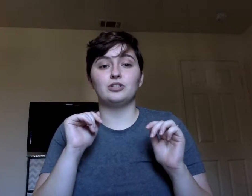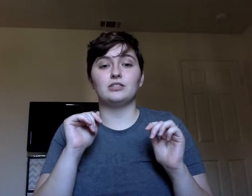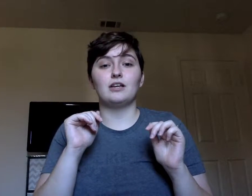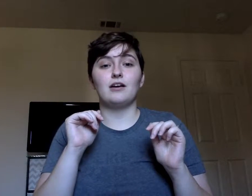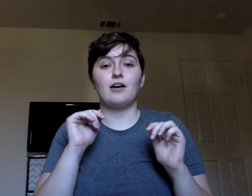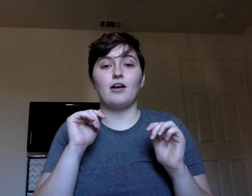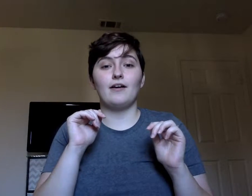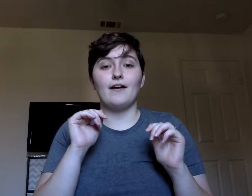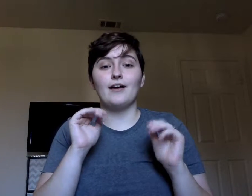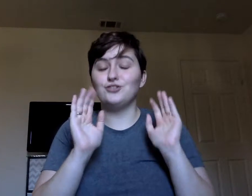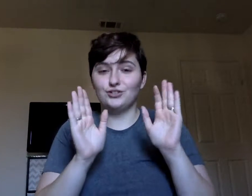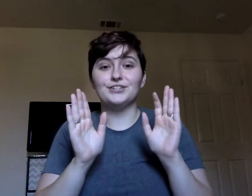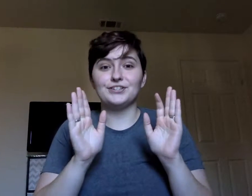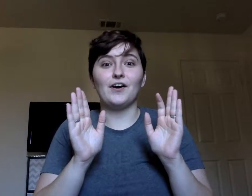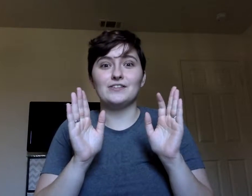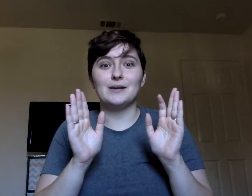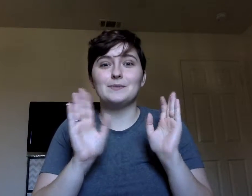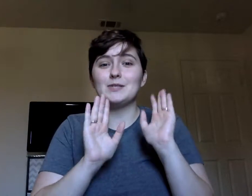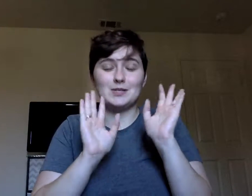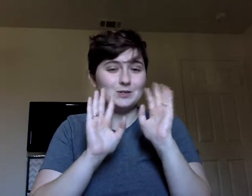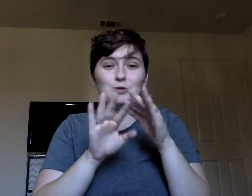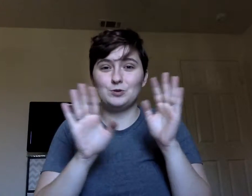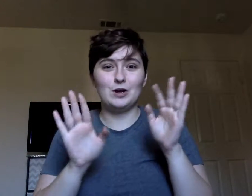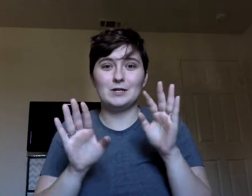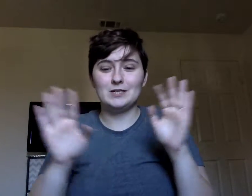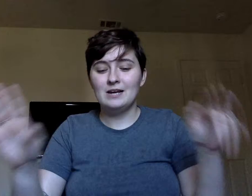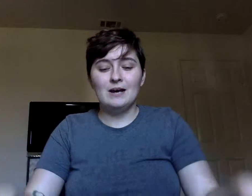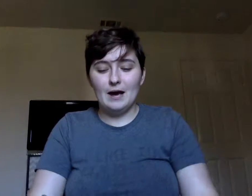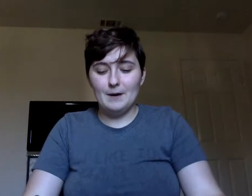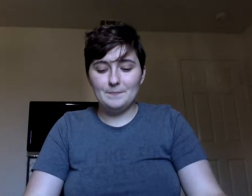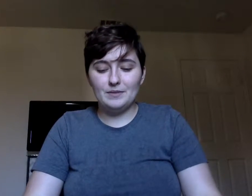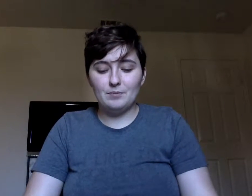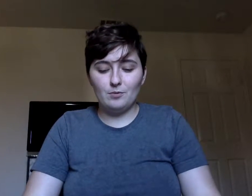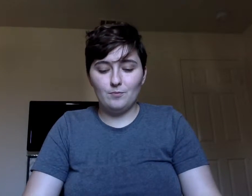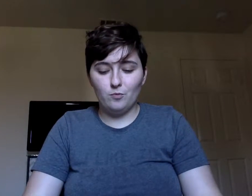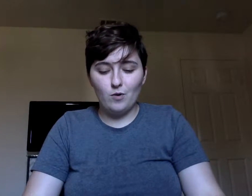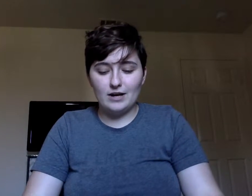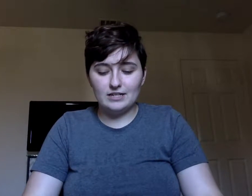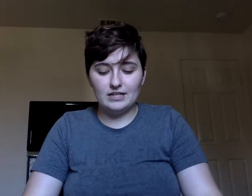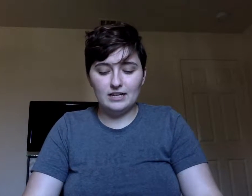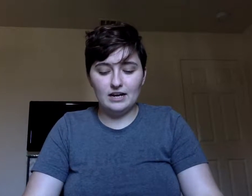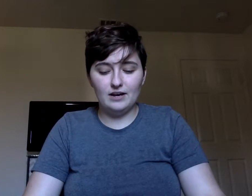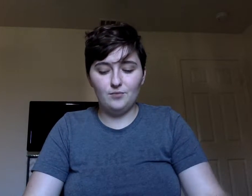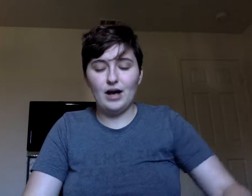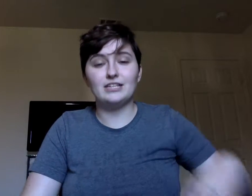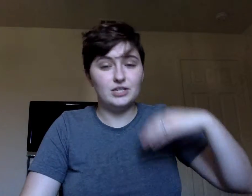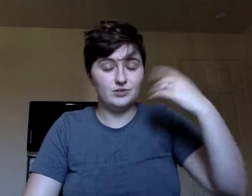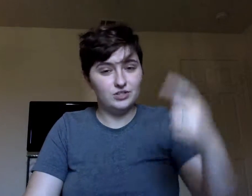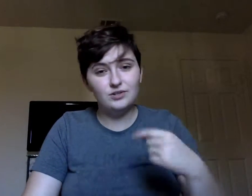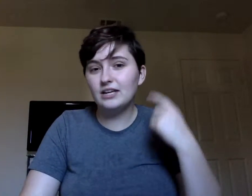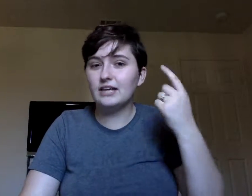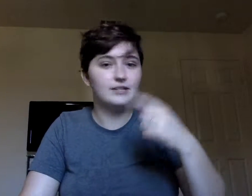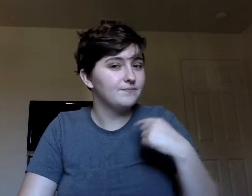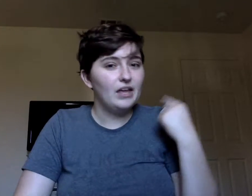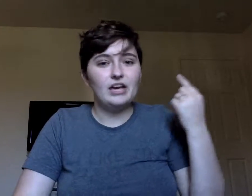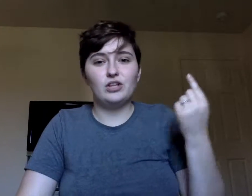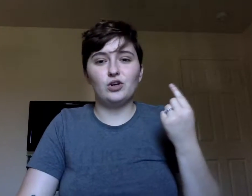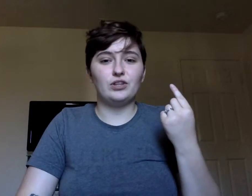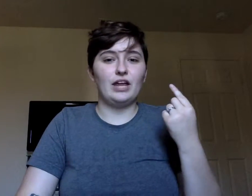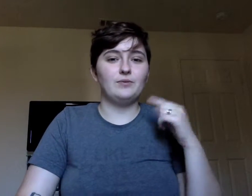is a genius concept. That's great. But what as he was doing it, he learned that it would